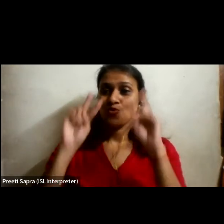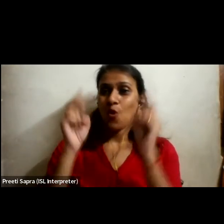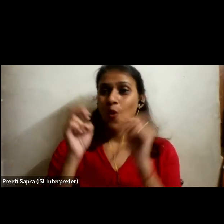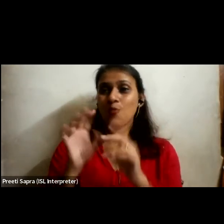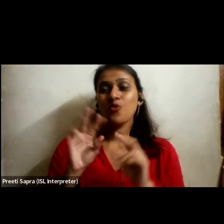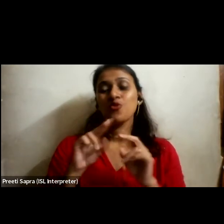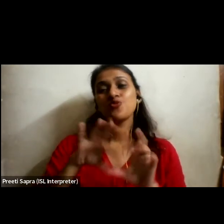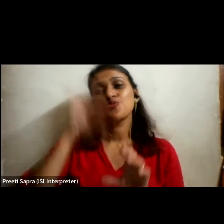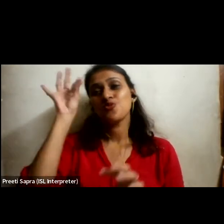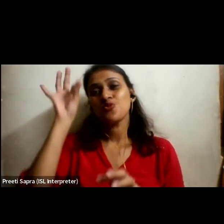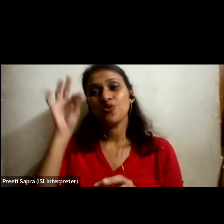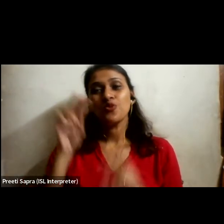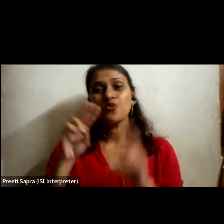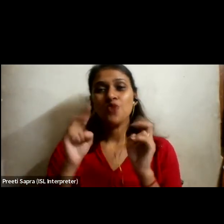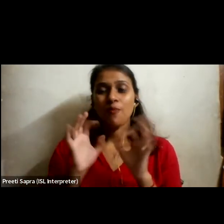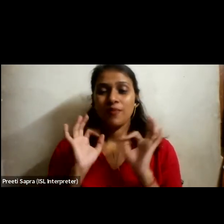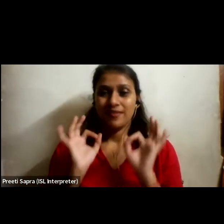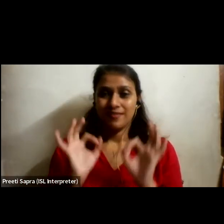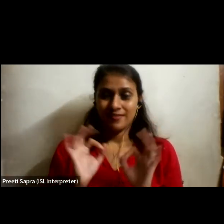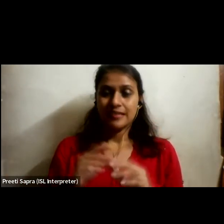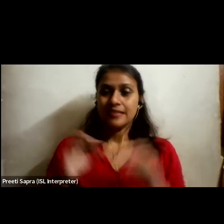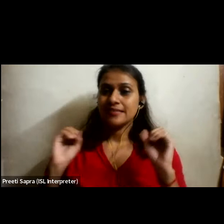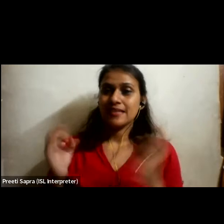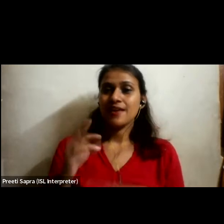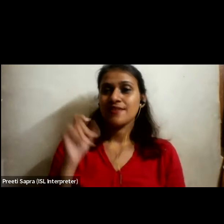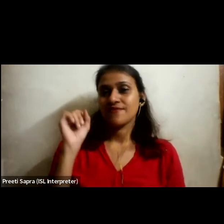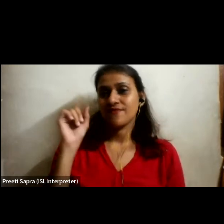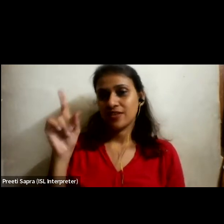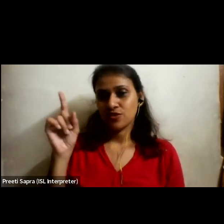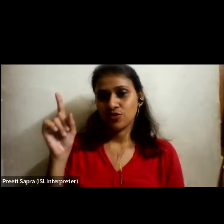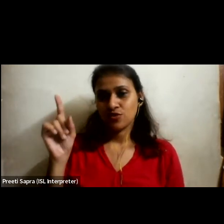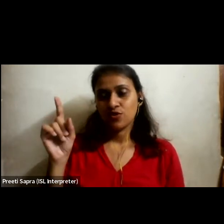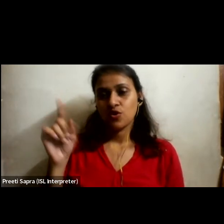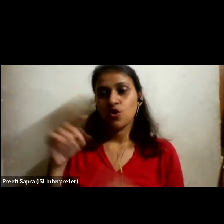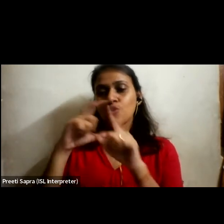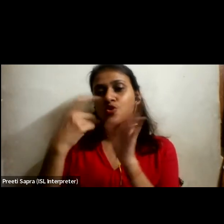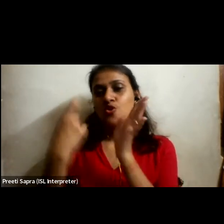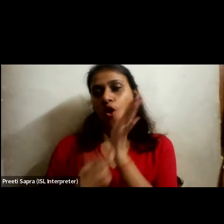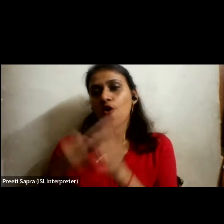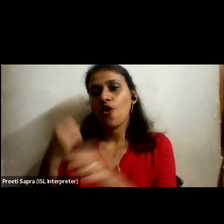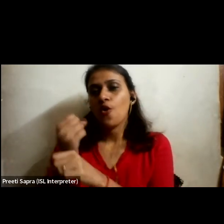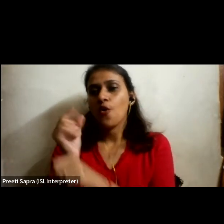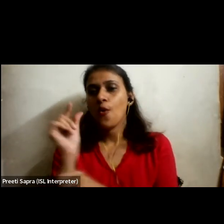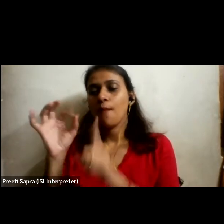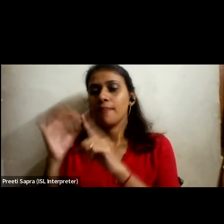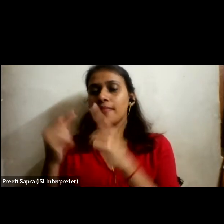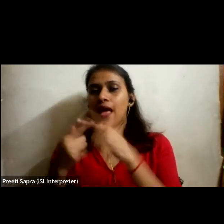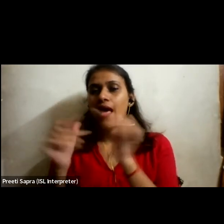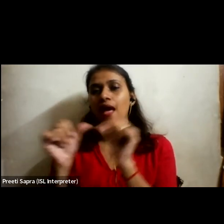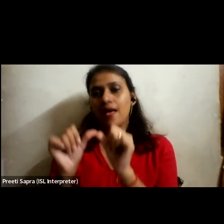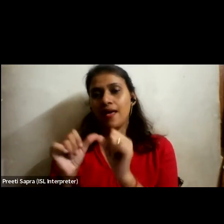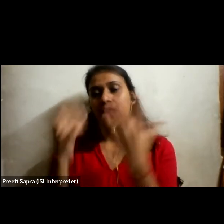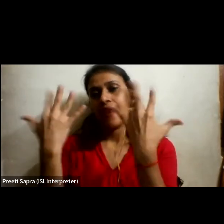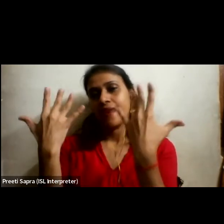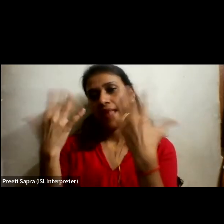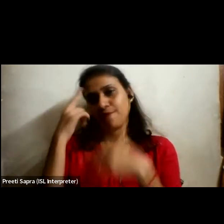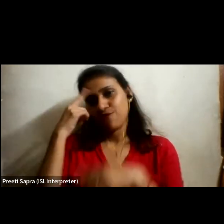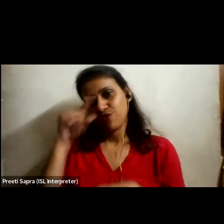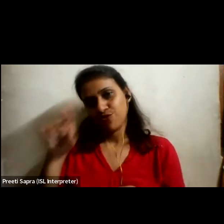I think we can start with Dr. Gupta. 10 minutes to you.